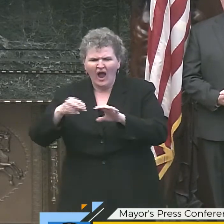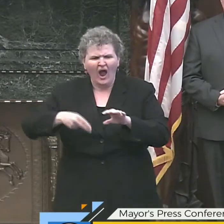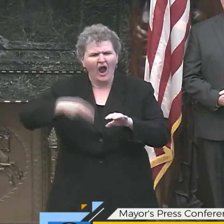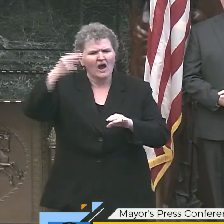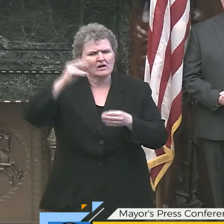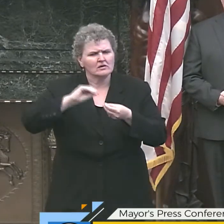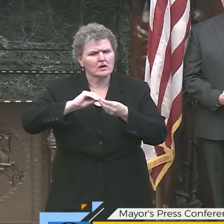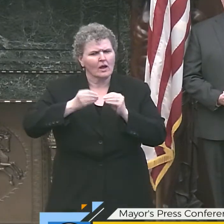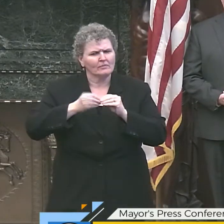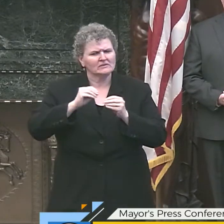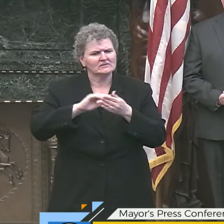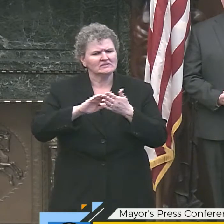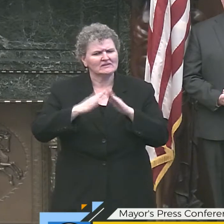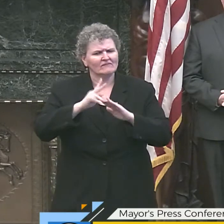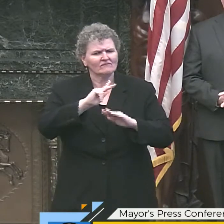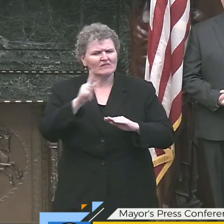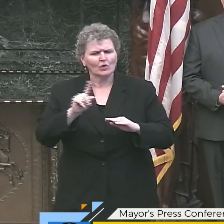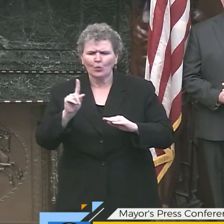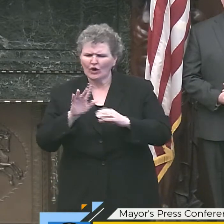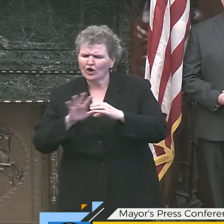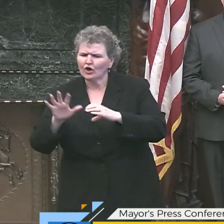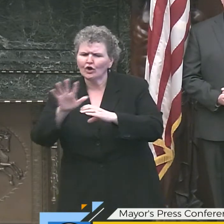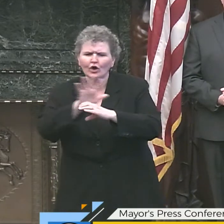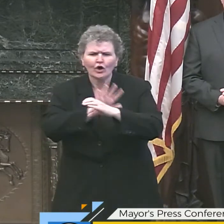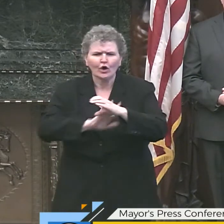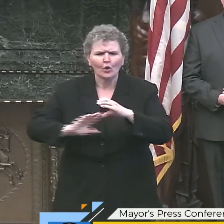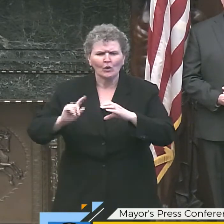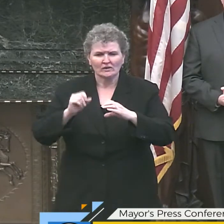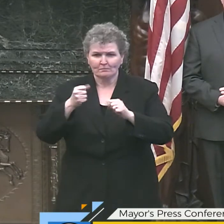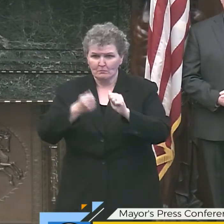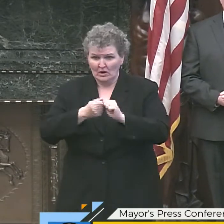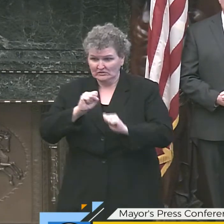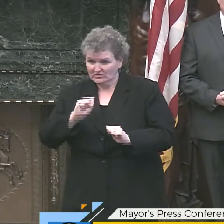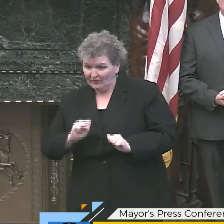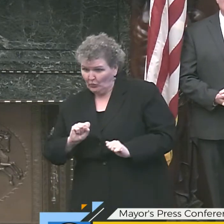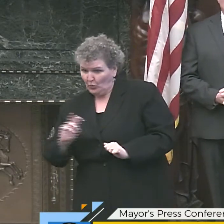city? You know, I did see some zip codes in South and Southwest Philadelphia, but